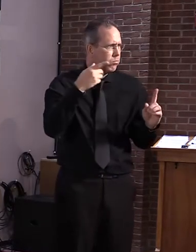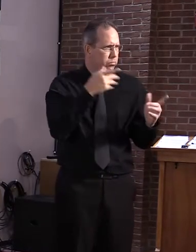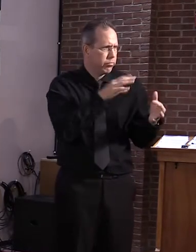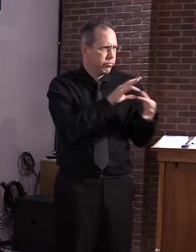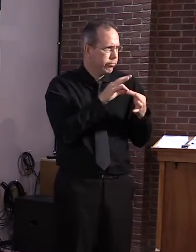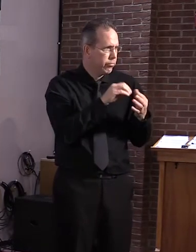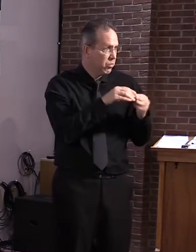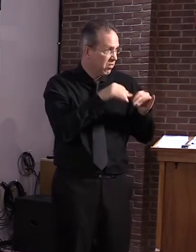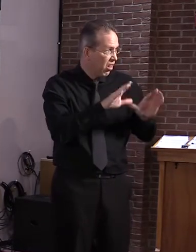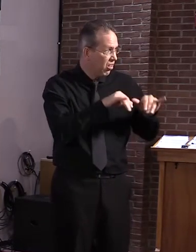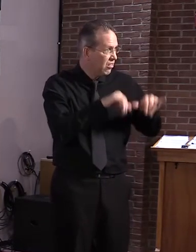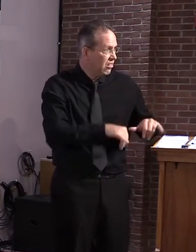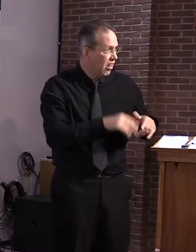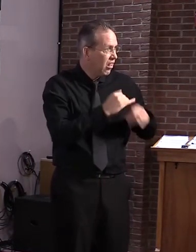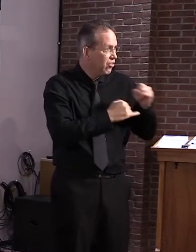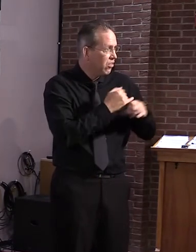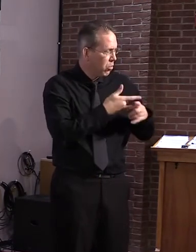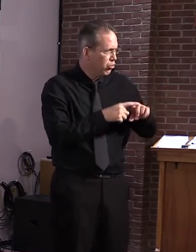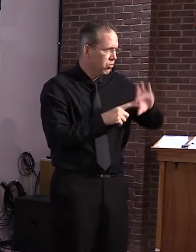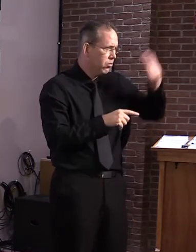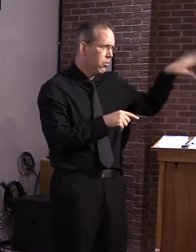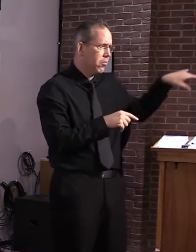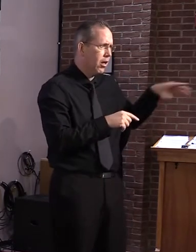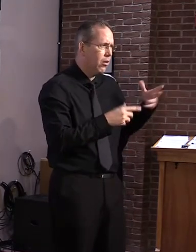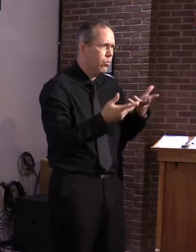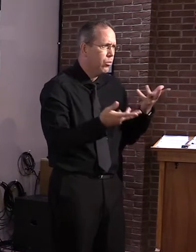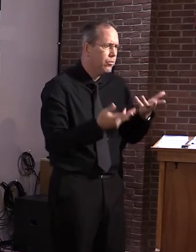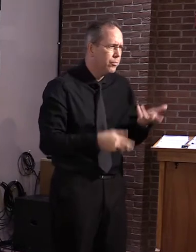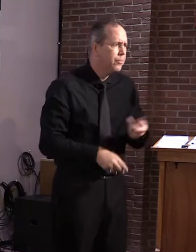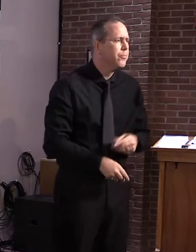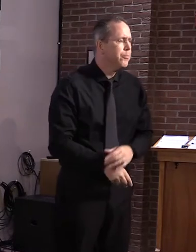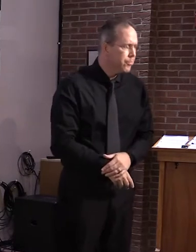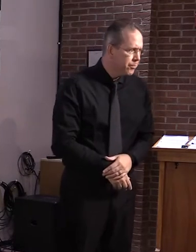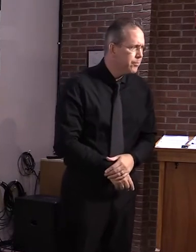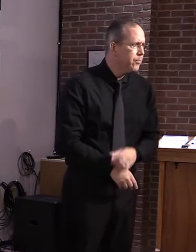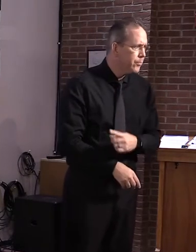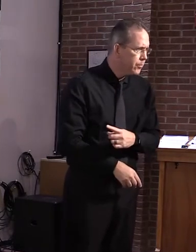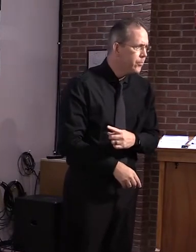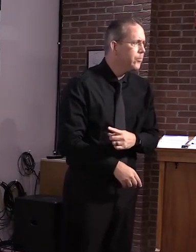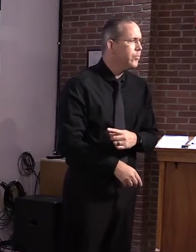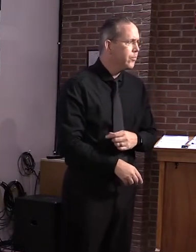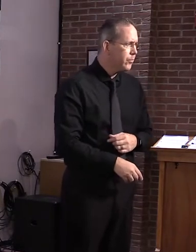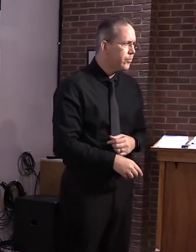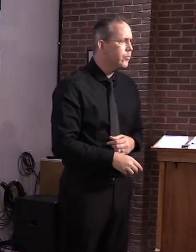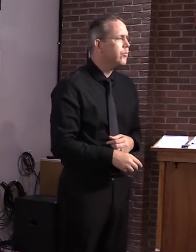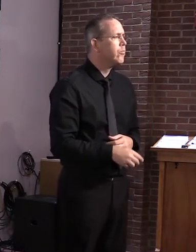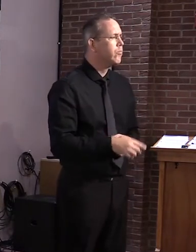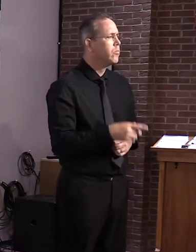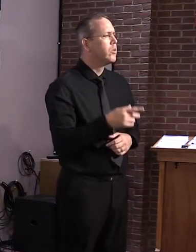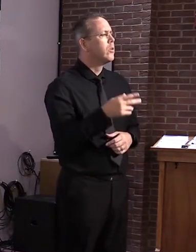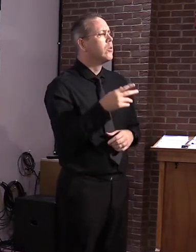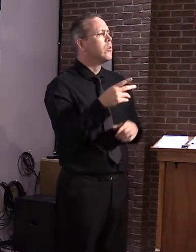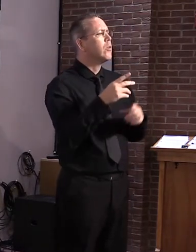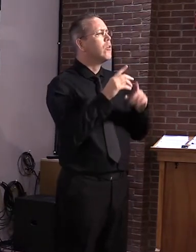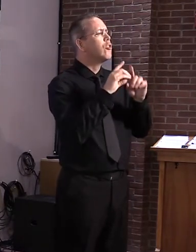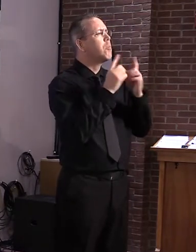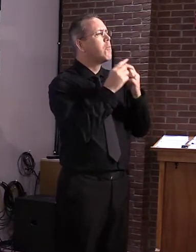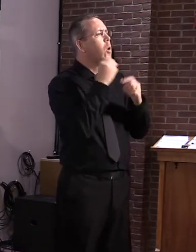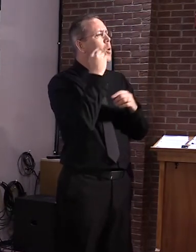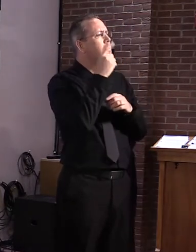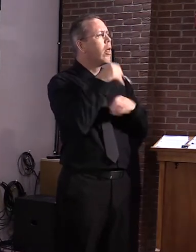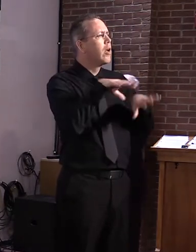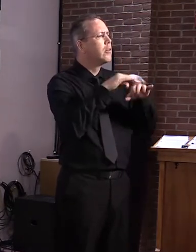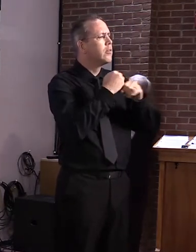us. That's done by the Department of Homeland Security. I will tell you that all of our major associations, like